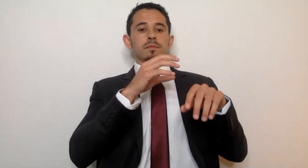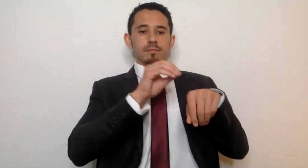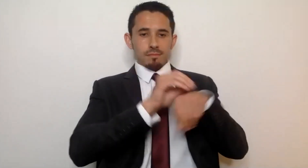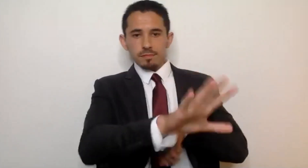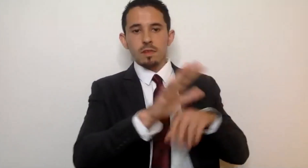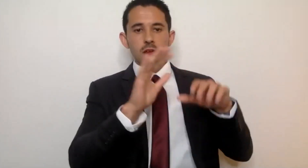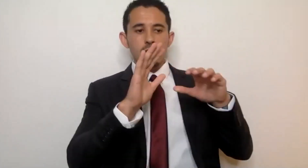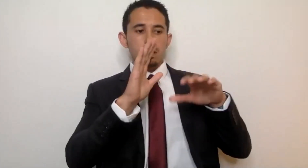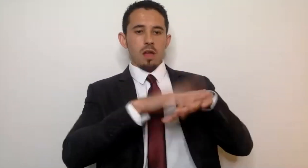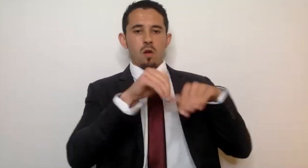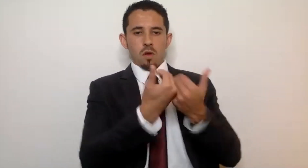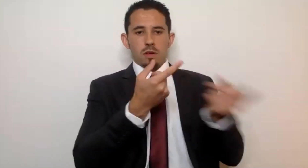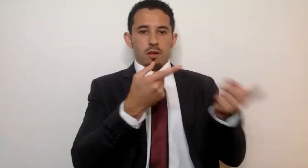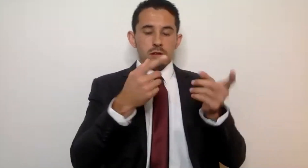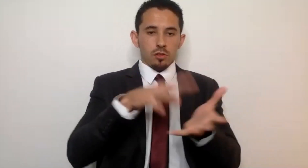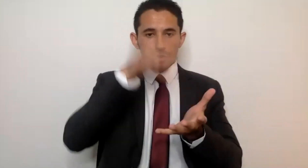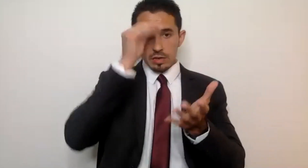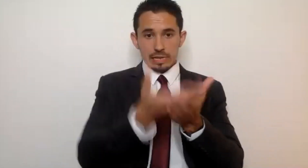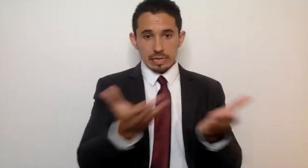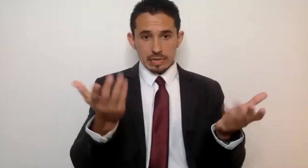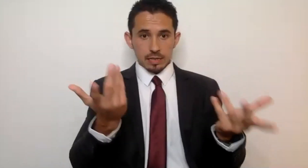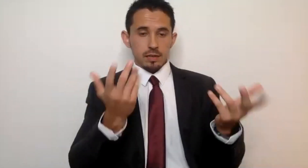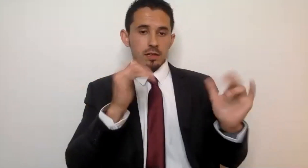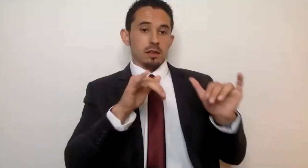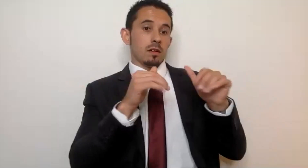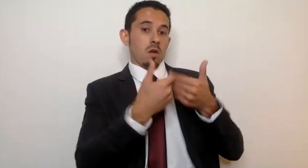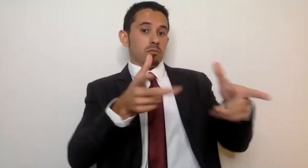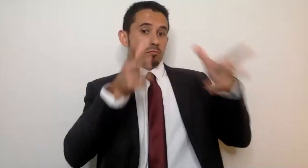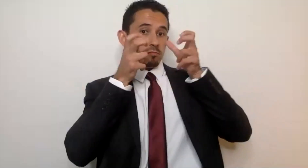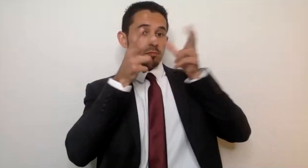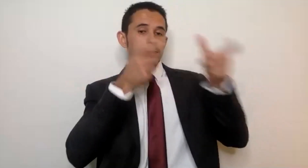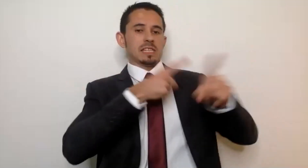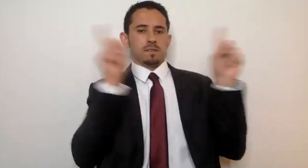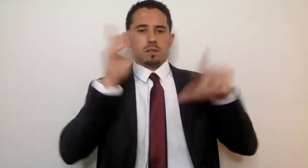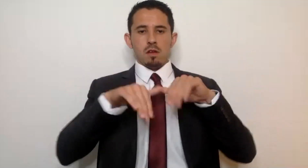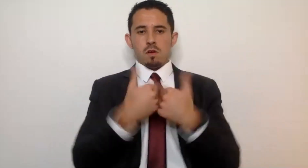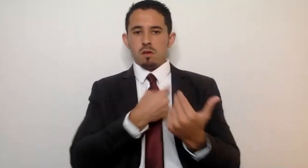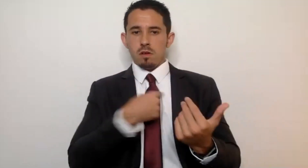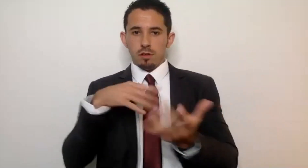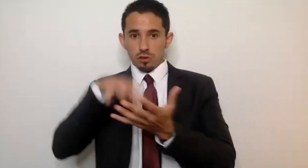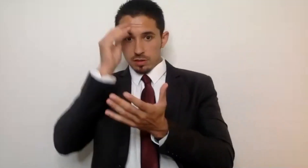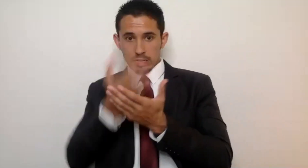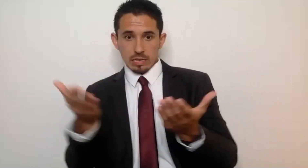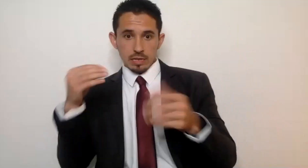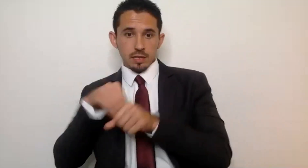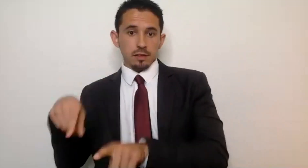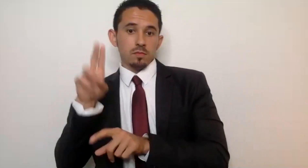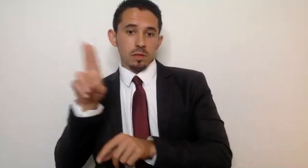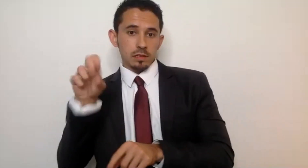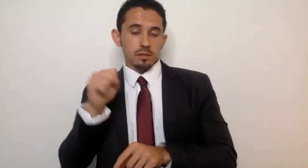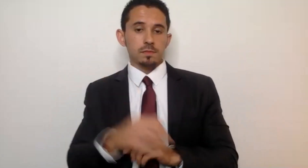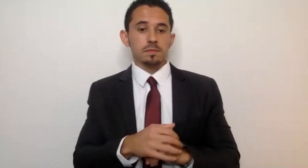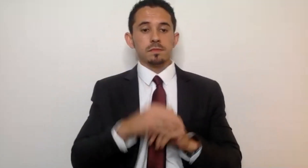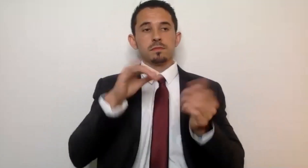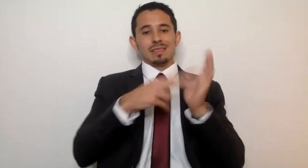are factors into how their sign language is developed, and that has an influence on how they learn things and how they acquire information. So how people in